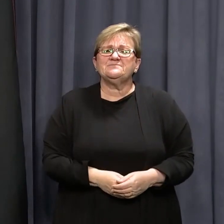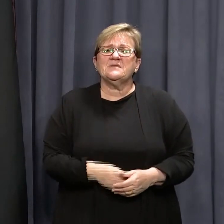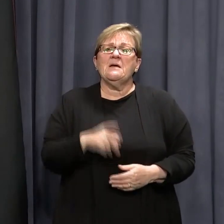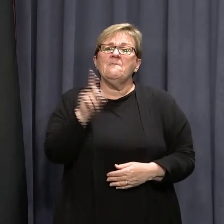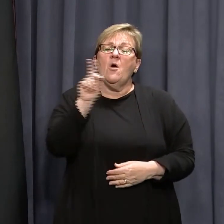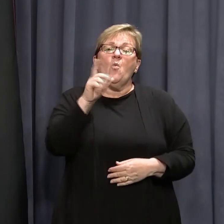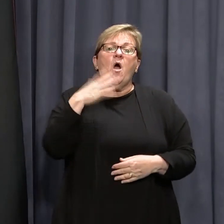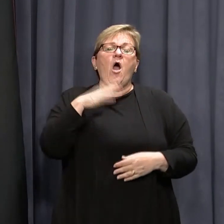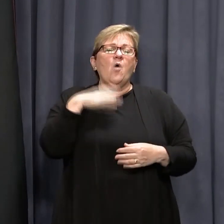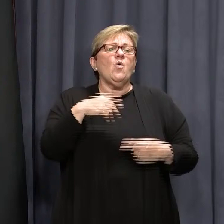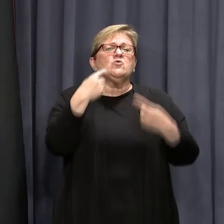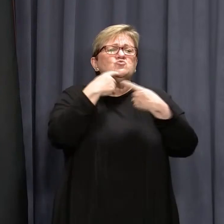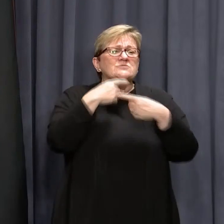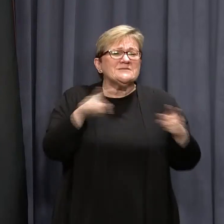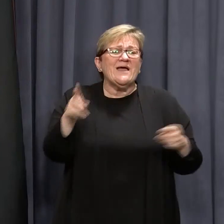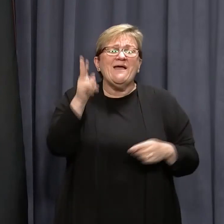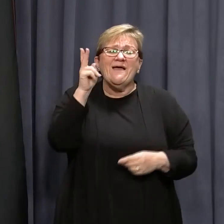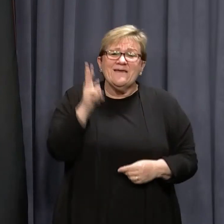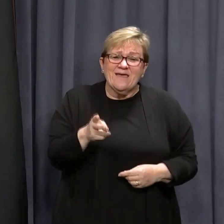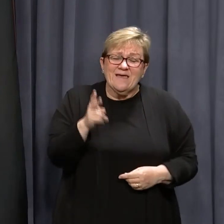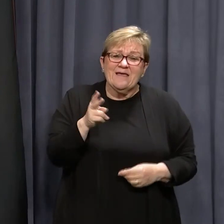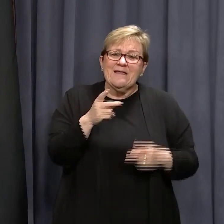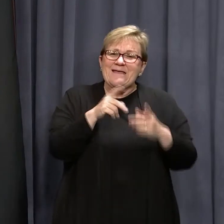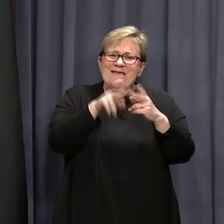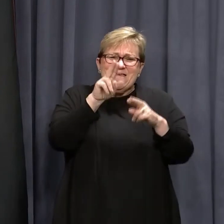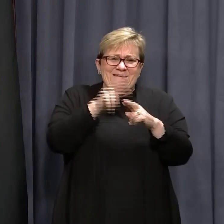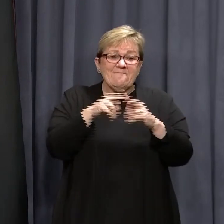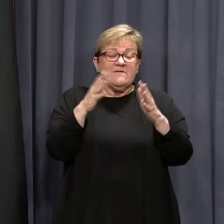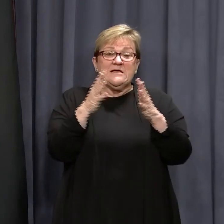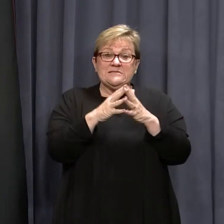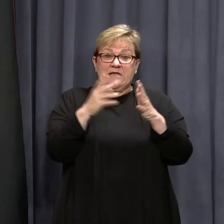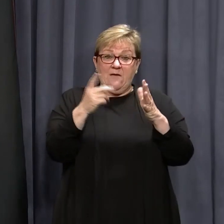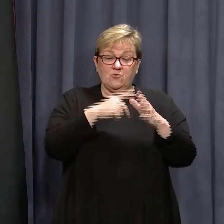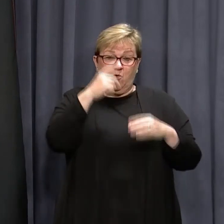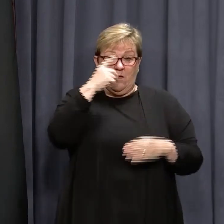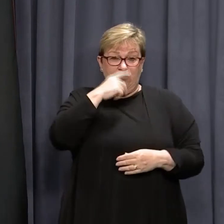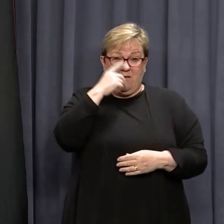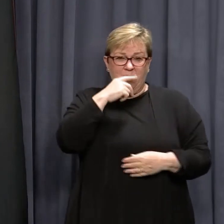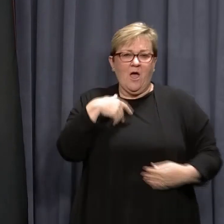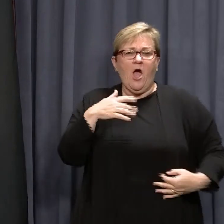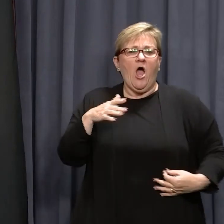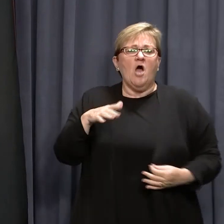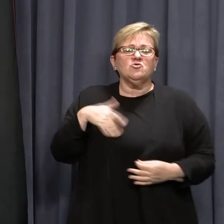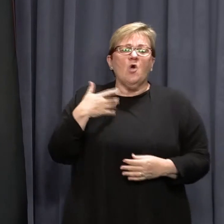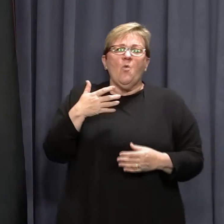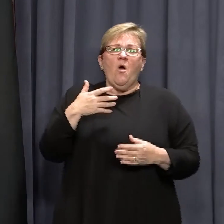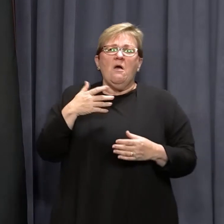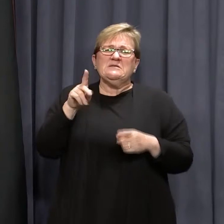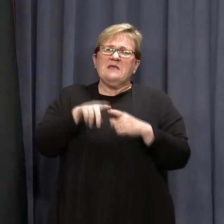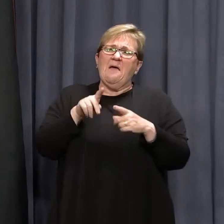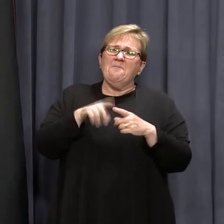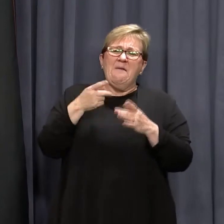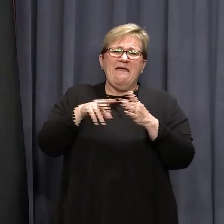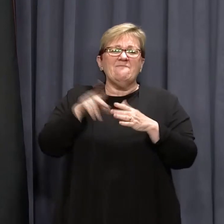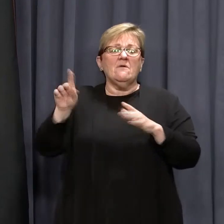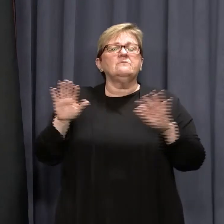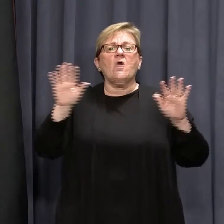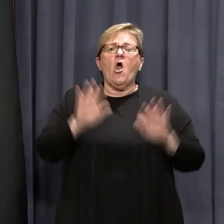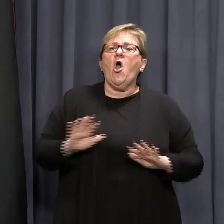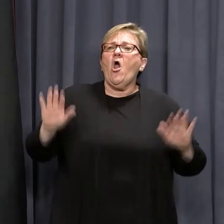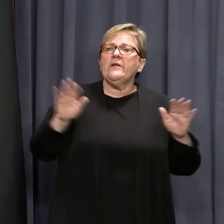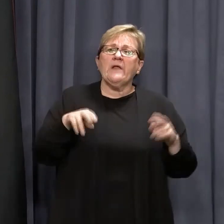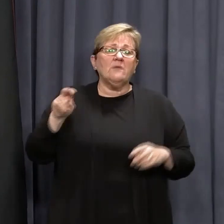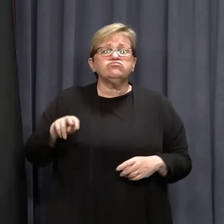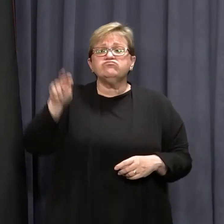what I'm reinforcing, is that if they are WA residents, and I don't want to trivialise this, but if they're having a holiday or